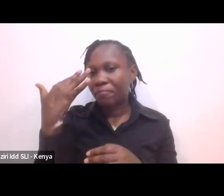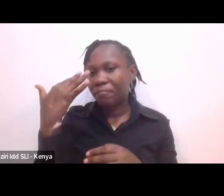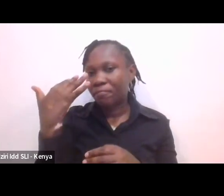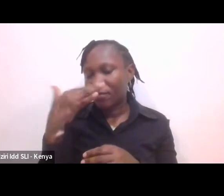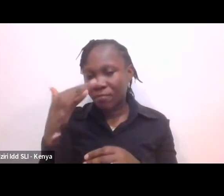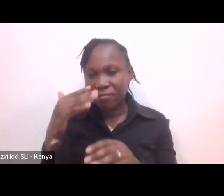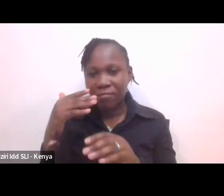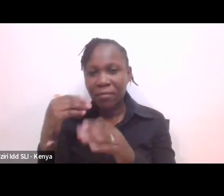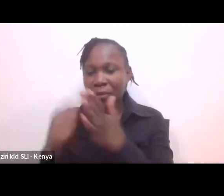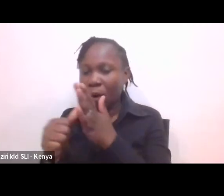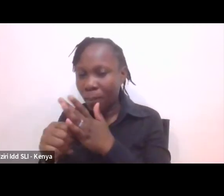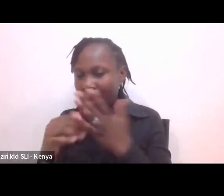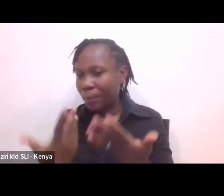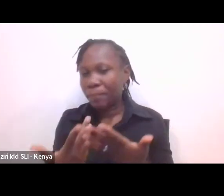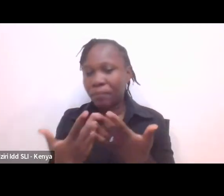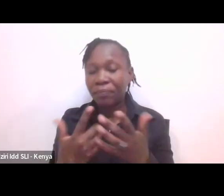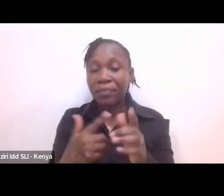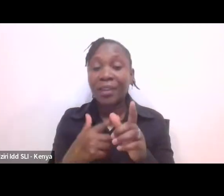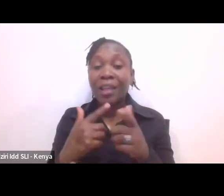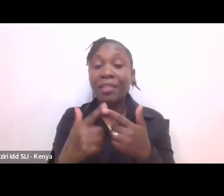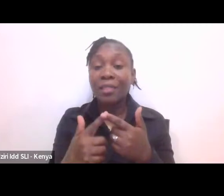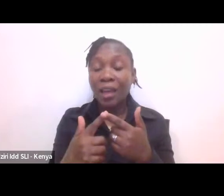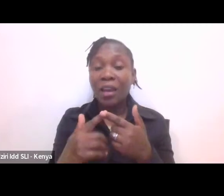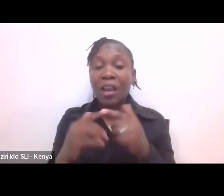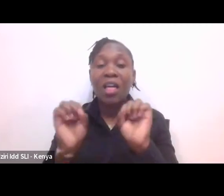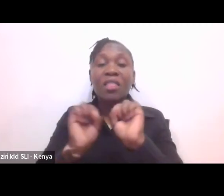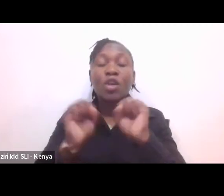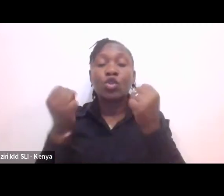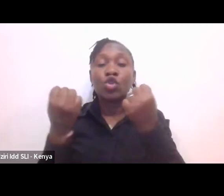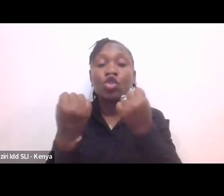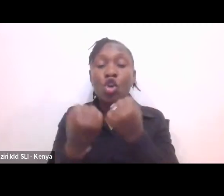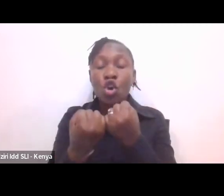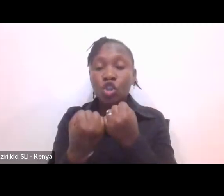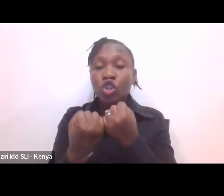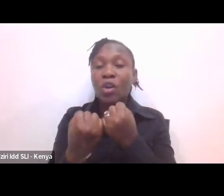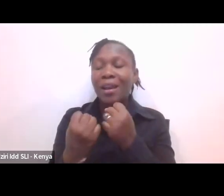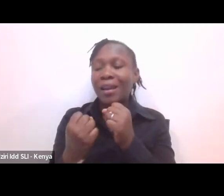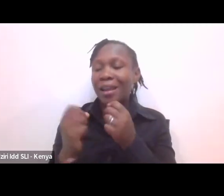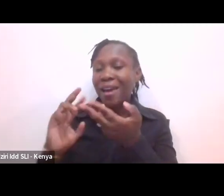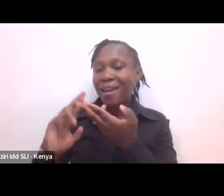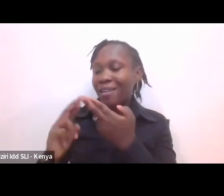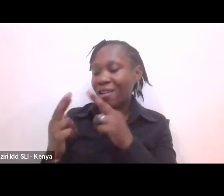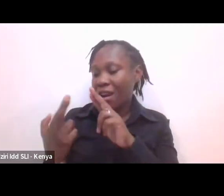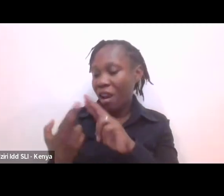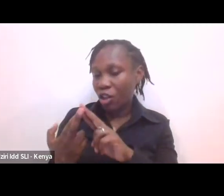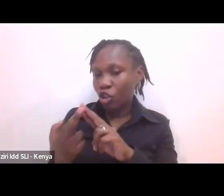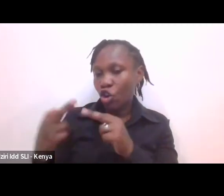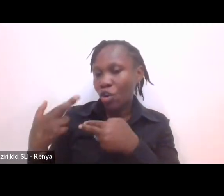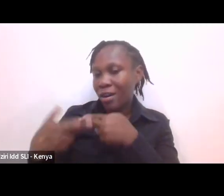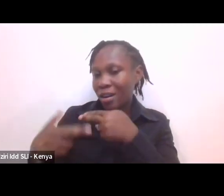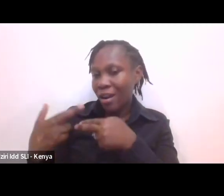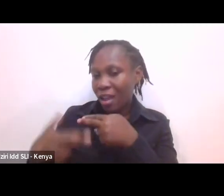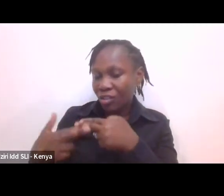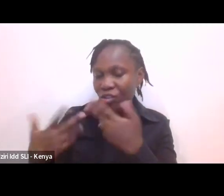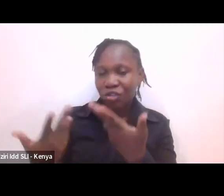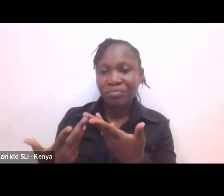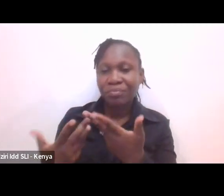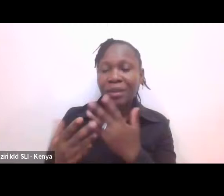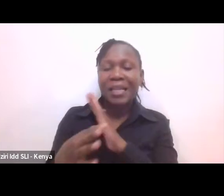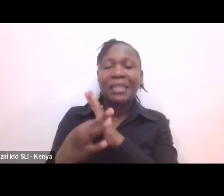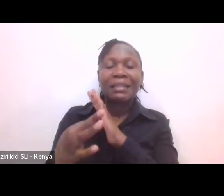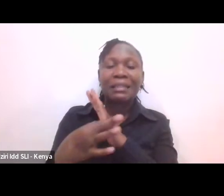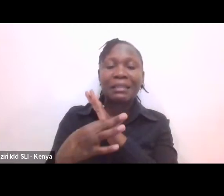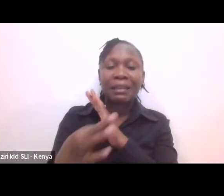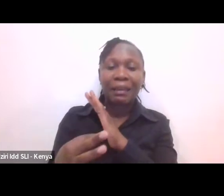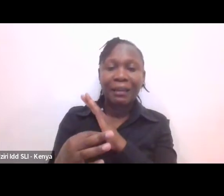or their social relations and their social skills have inhibited their learning. If my difficulty lies